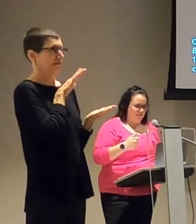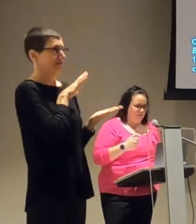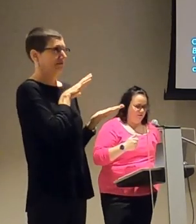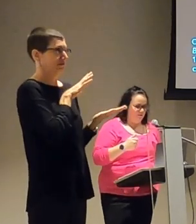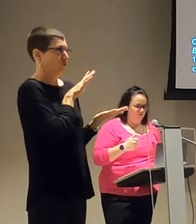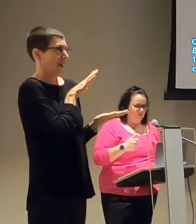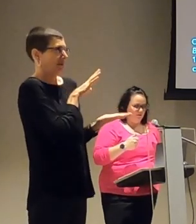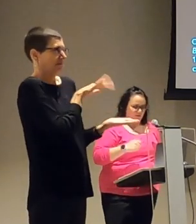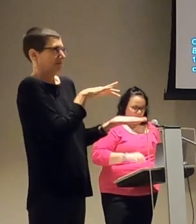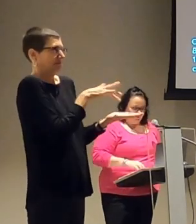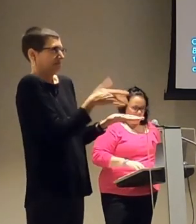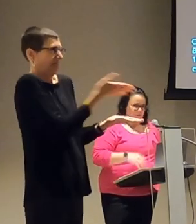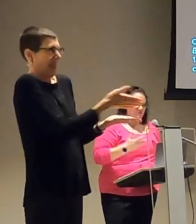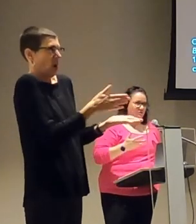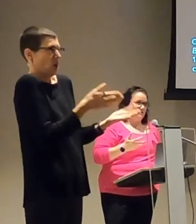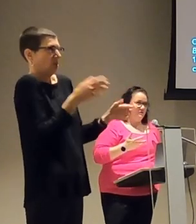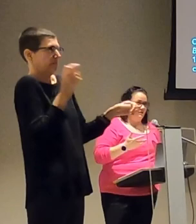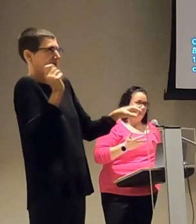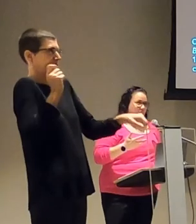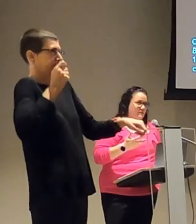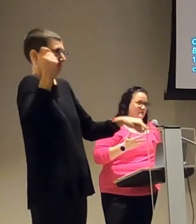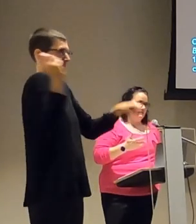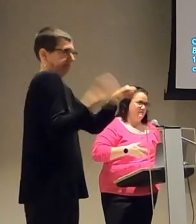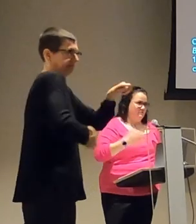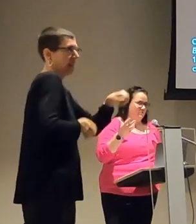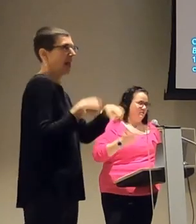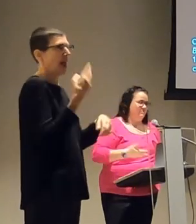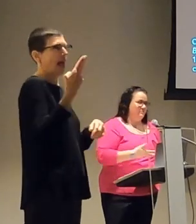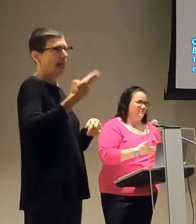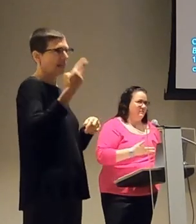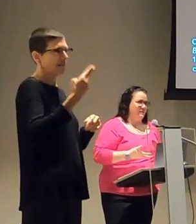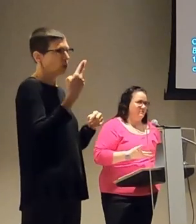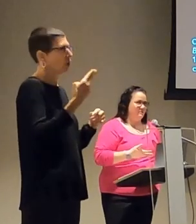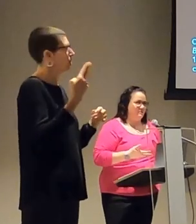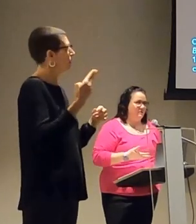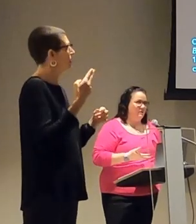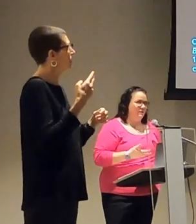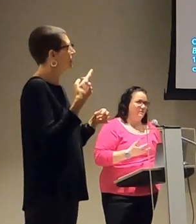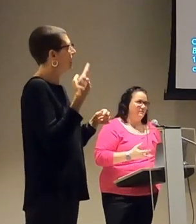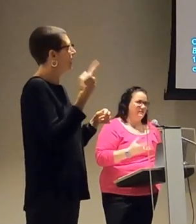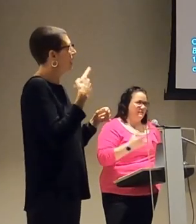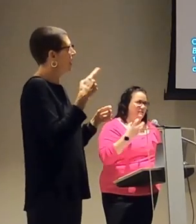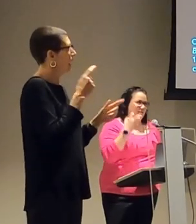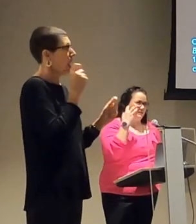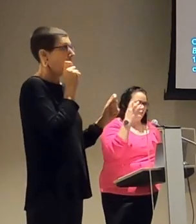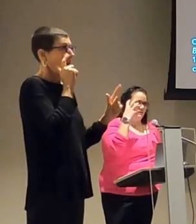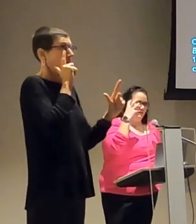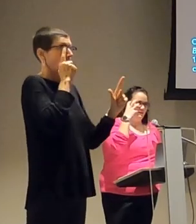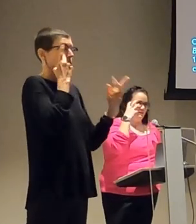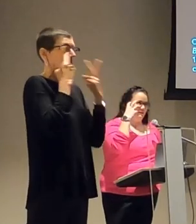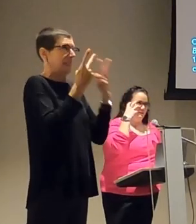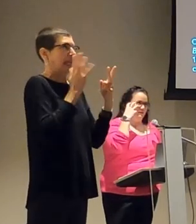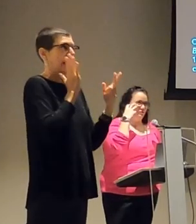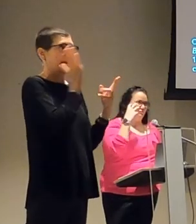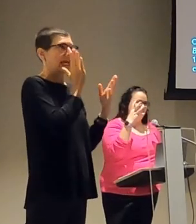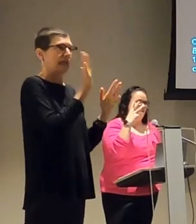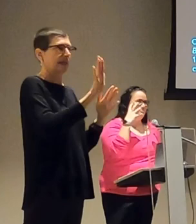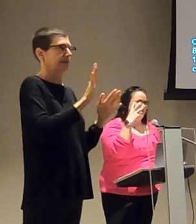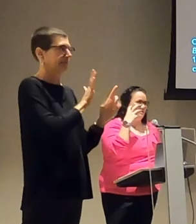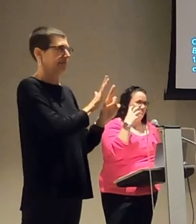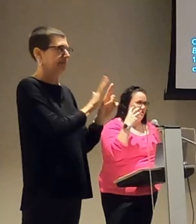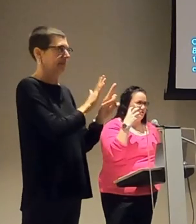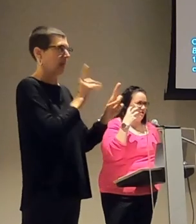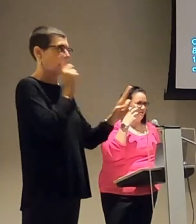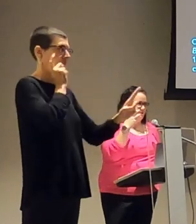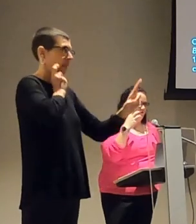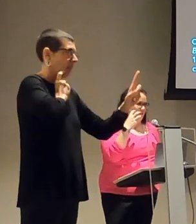of cutting his head off. And of course, Holofernes has woken up to realize what's going on, and you see the